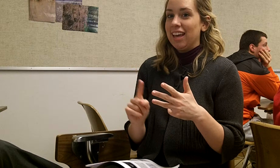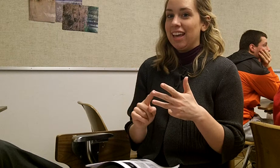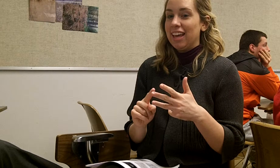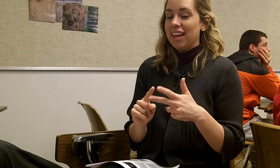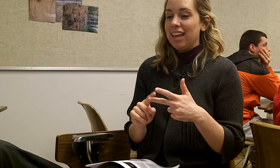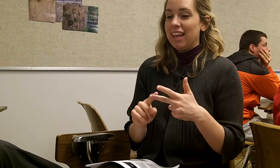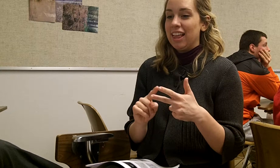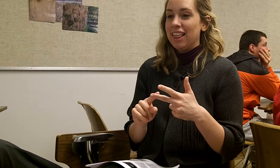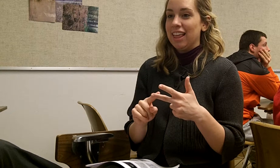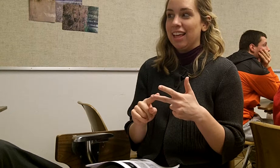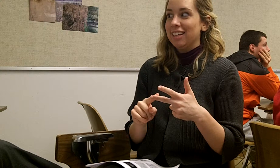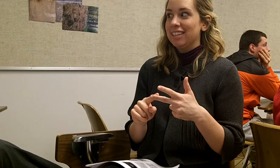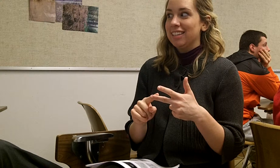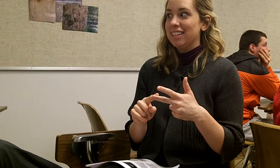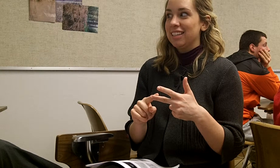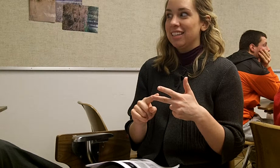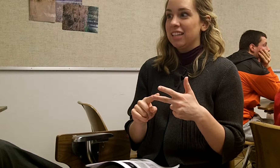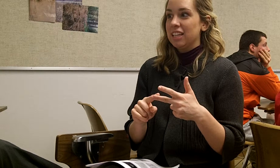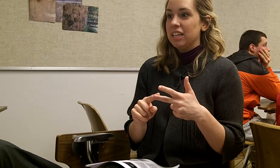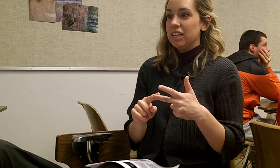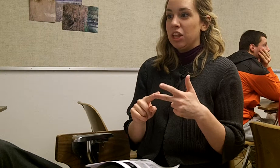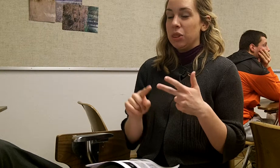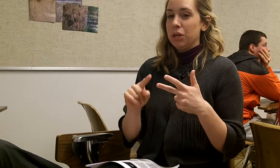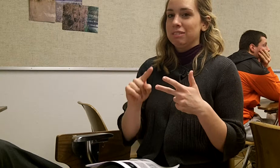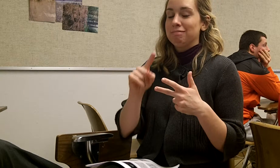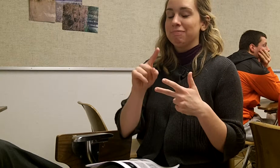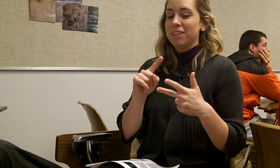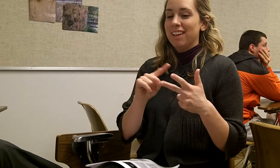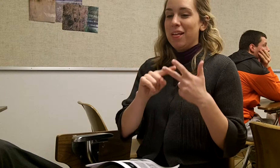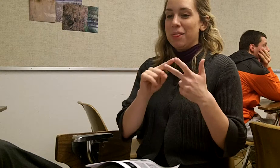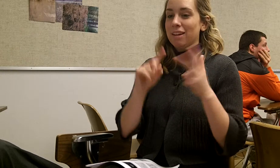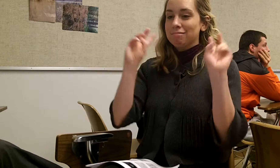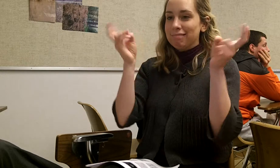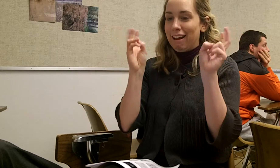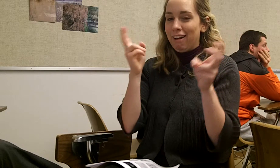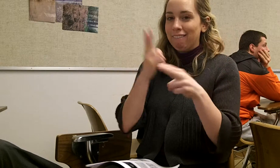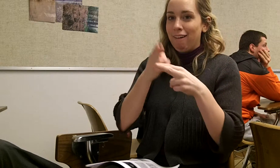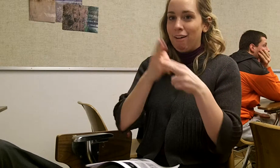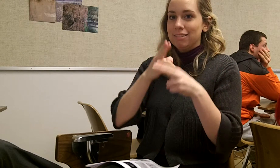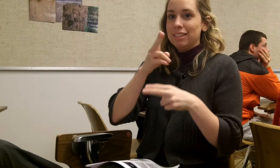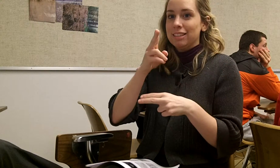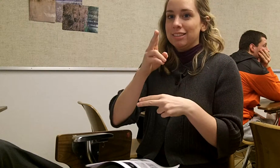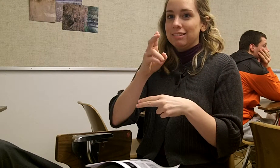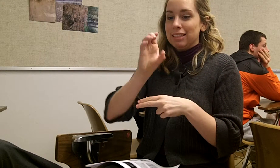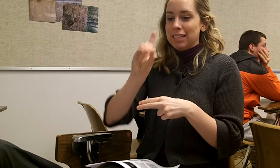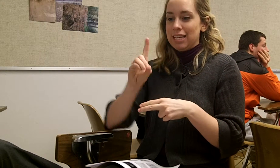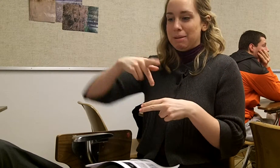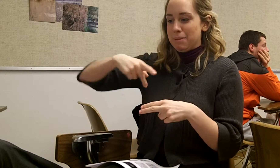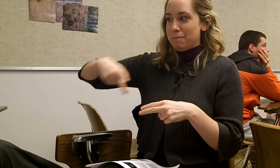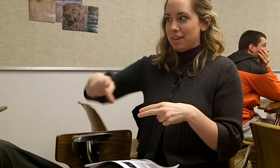a Drosophila category called decapentaplegic, which is abbreviated DPP.